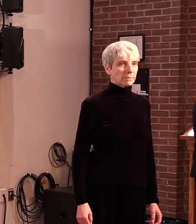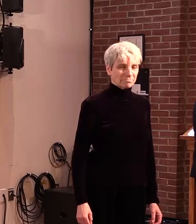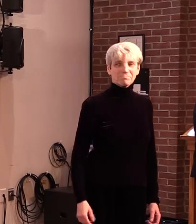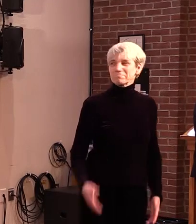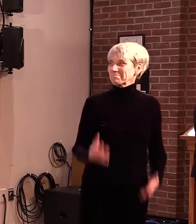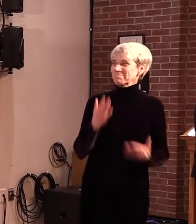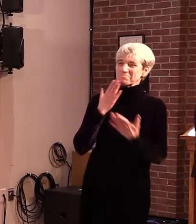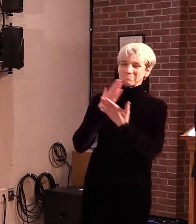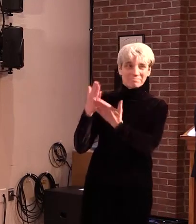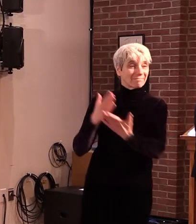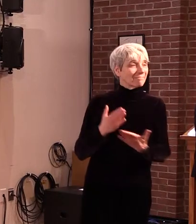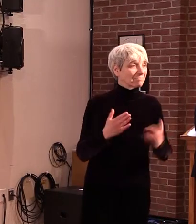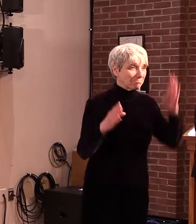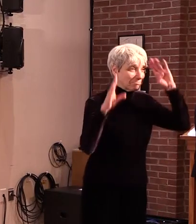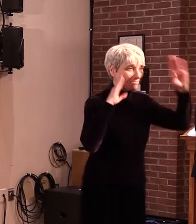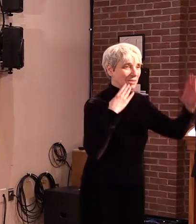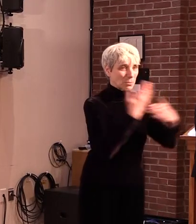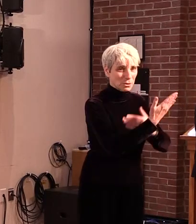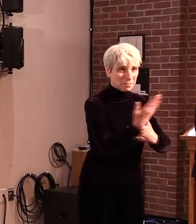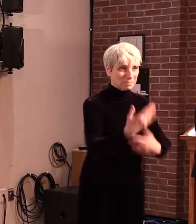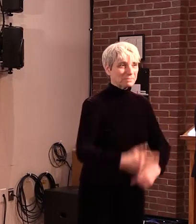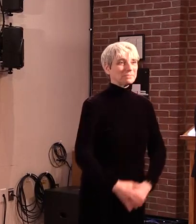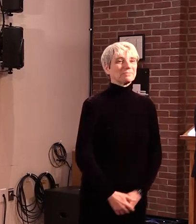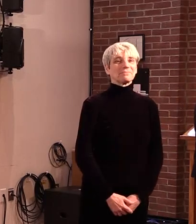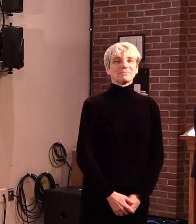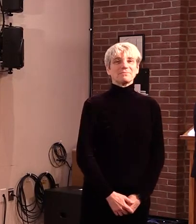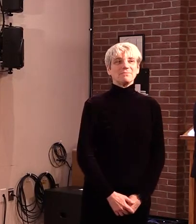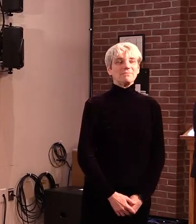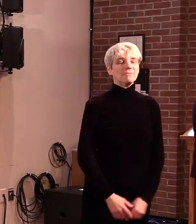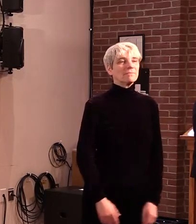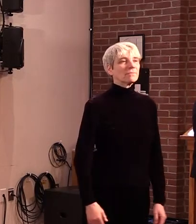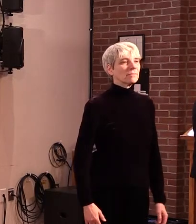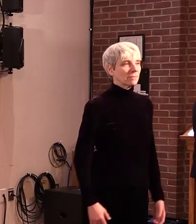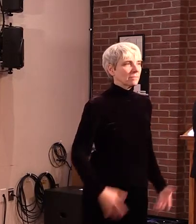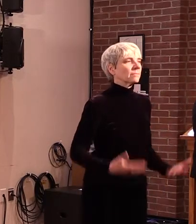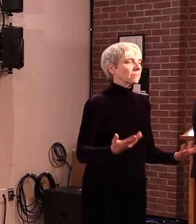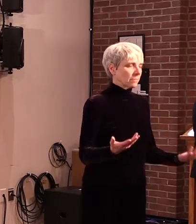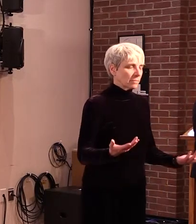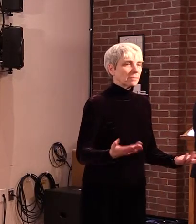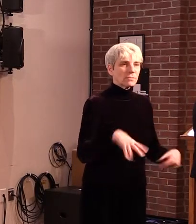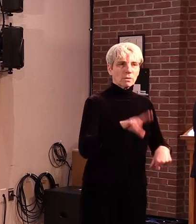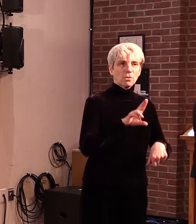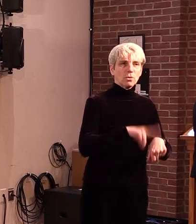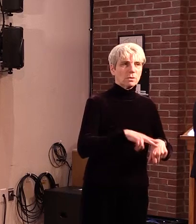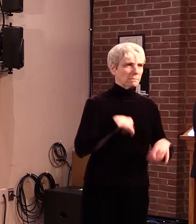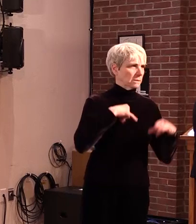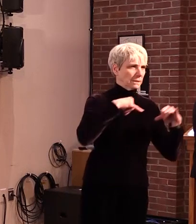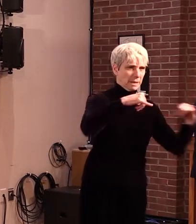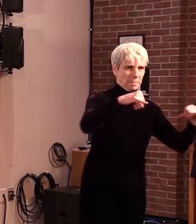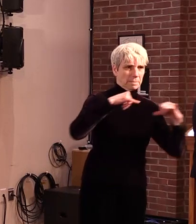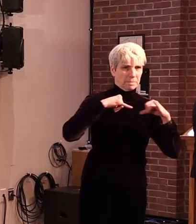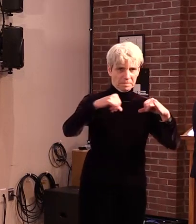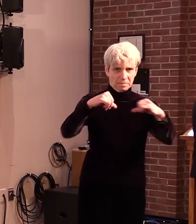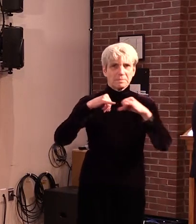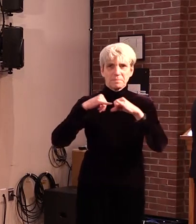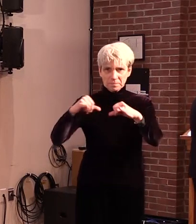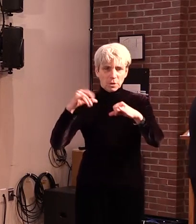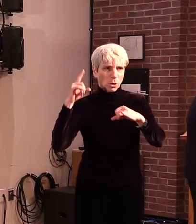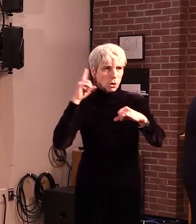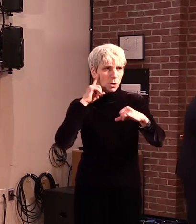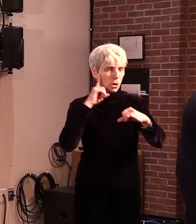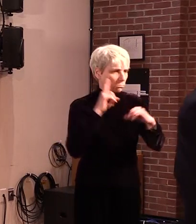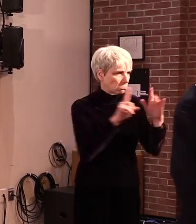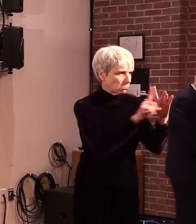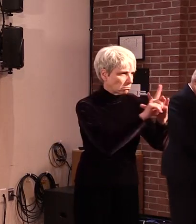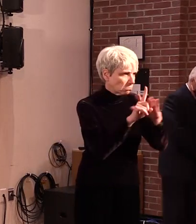Thank you, Governor. Good morning. I was concerned, like all Vermonters, to learn first positive cases of